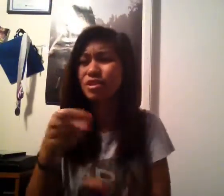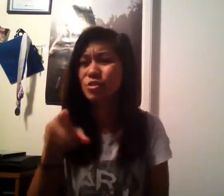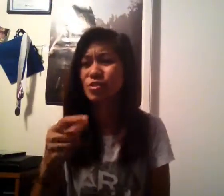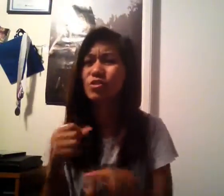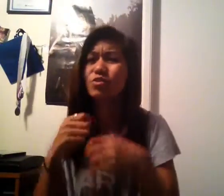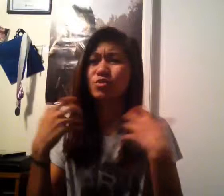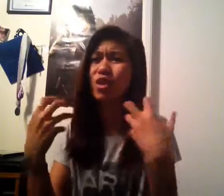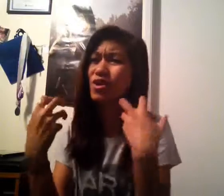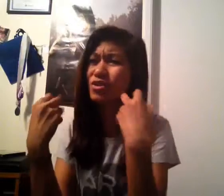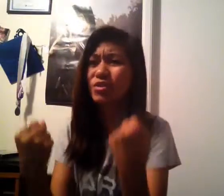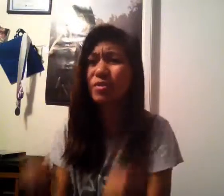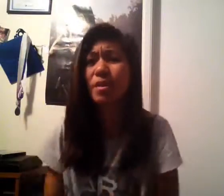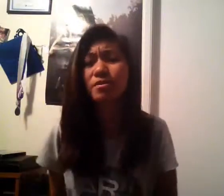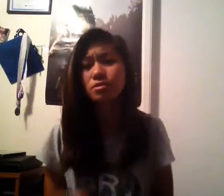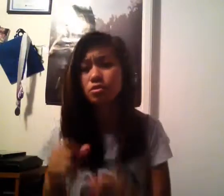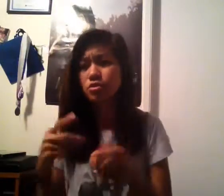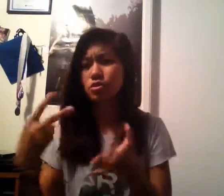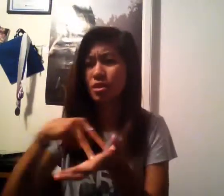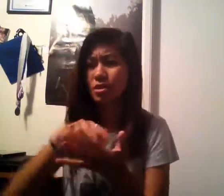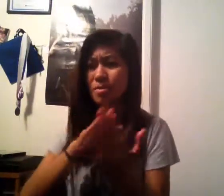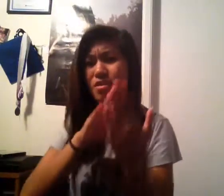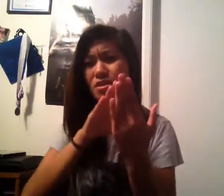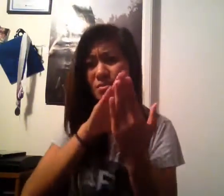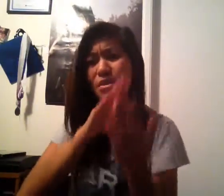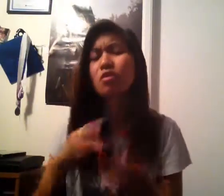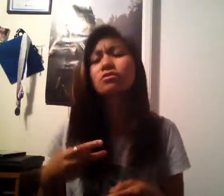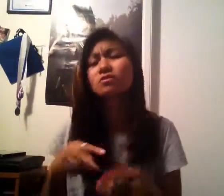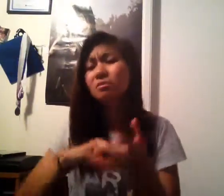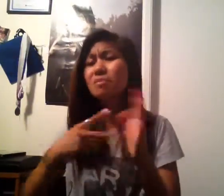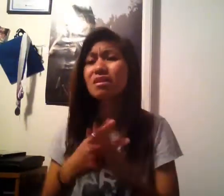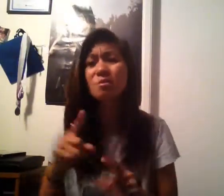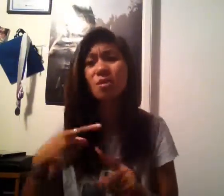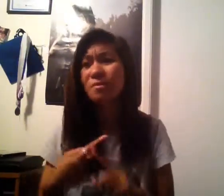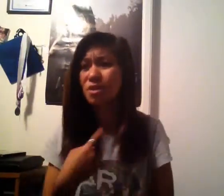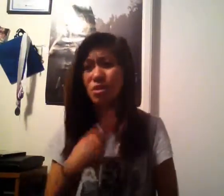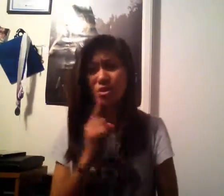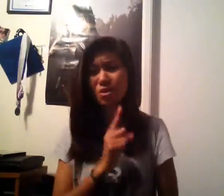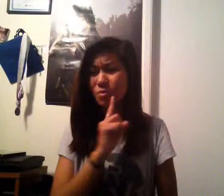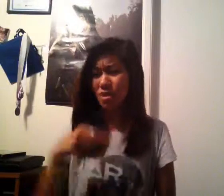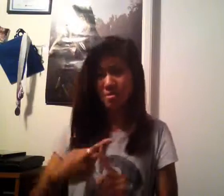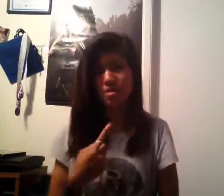makes you stronger, stand a little taller. Doesn't mean I'm lonely when I'm alone.